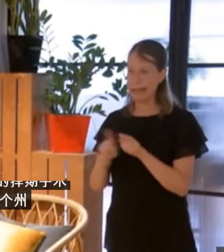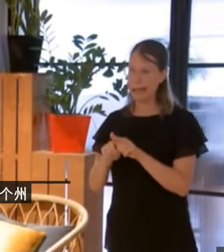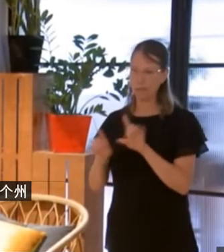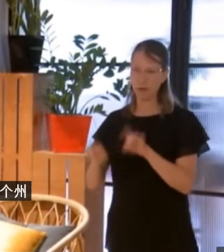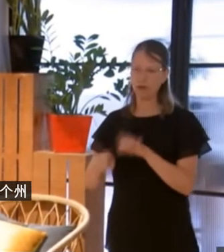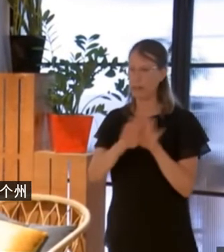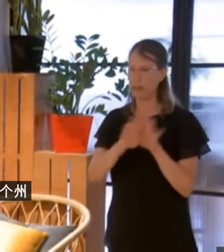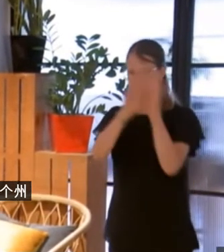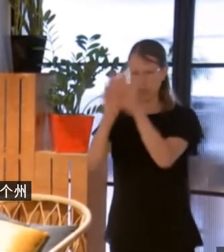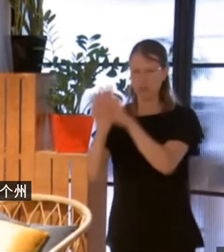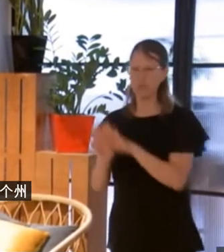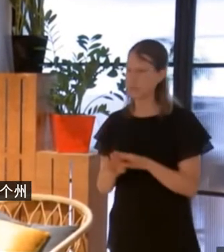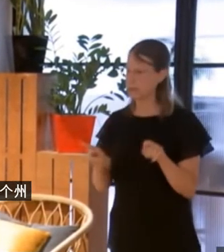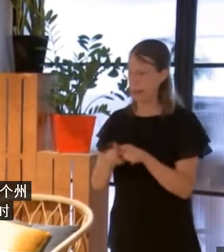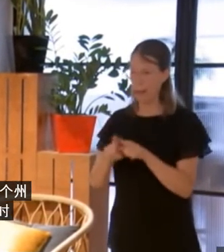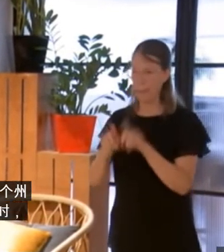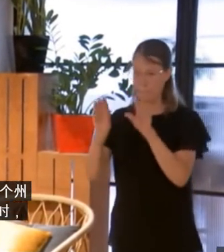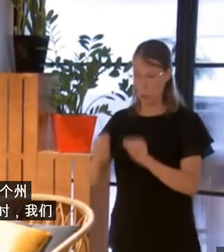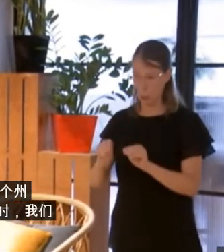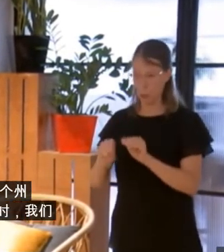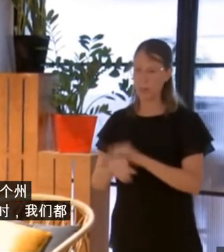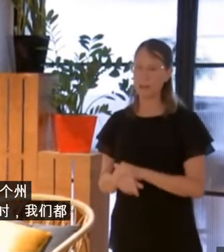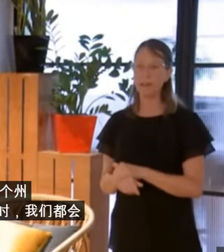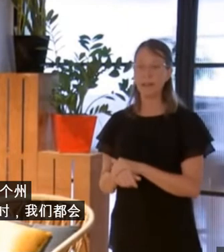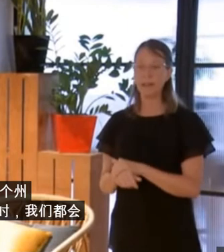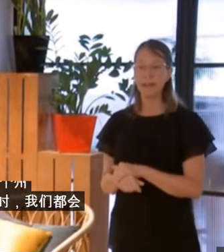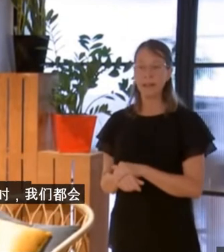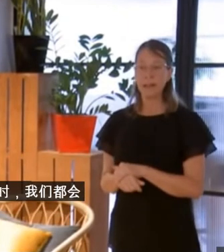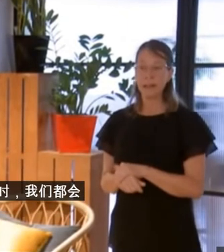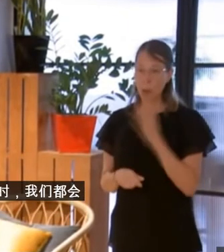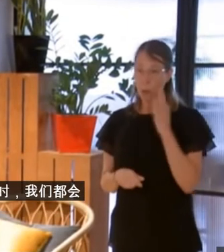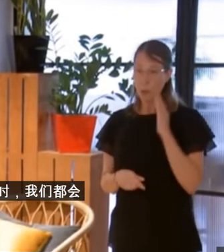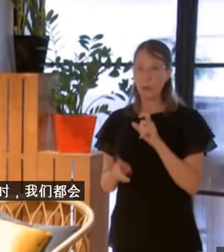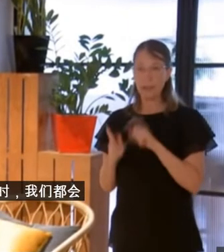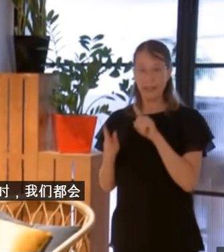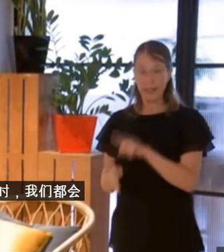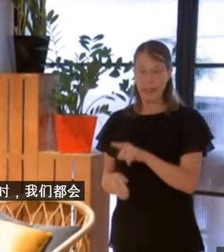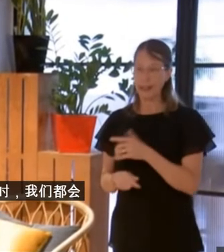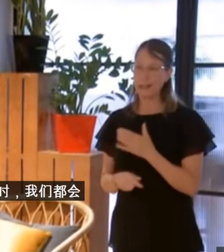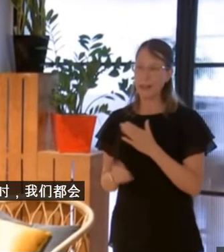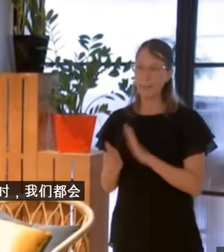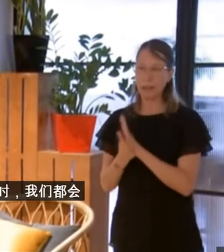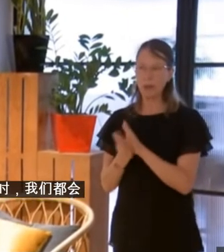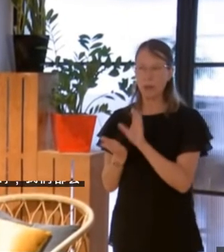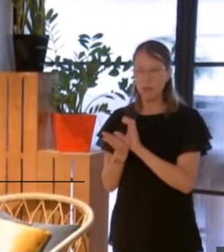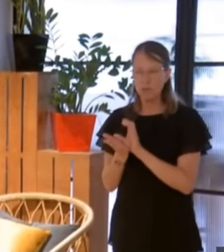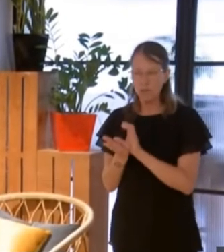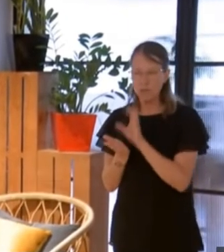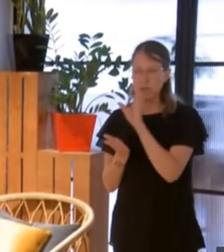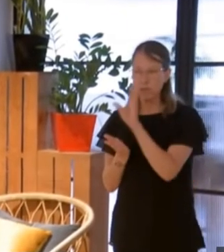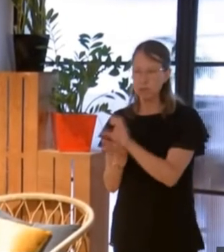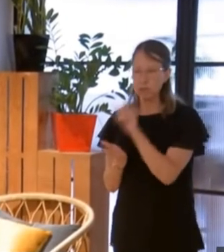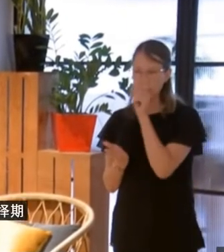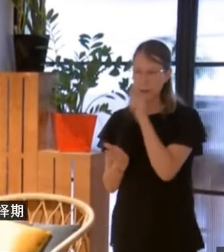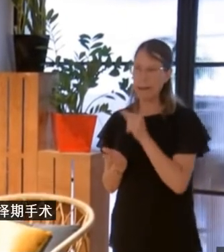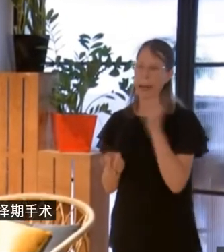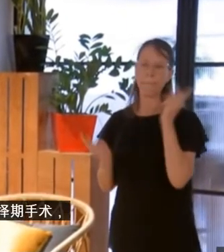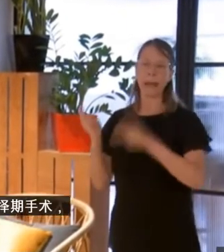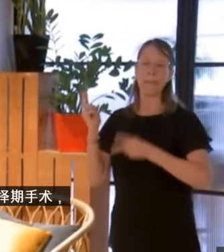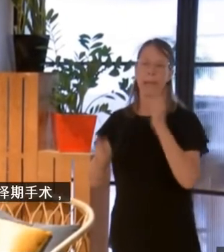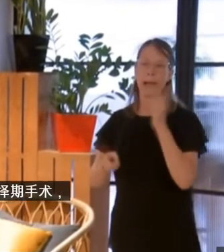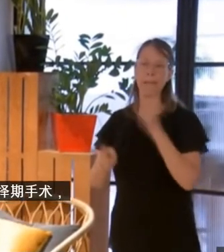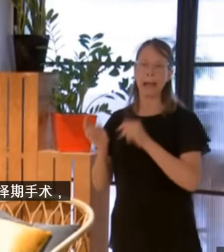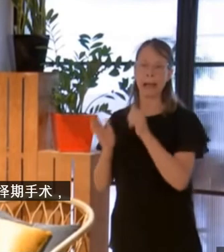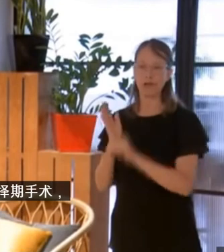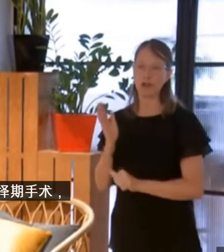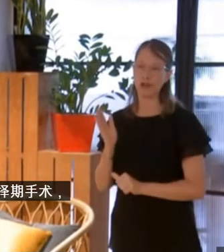state around the country. And each time we did that, we invested significant amounts to bring back that non-urgent elective surgery